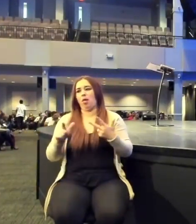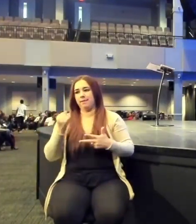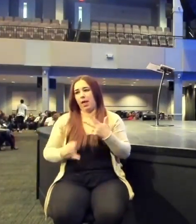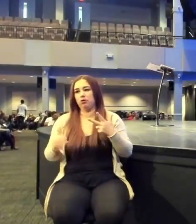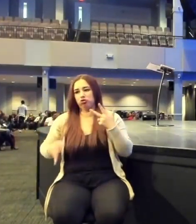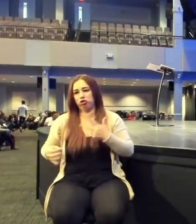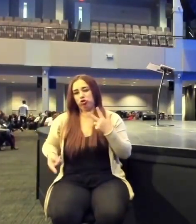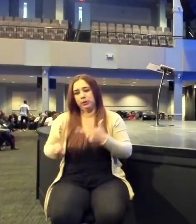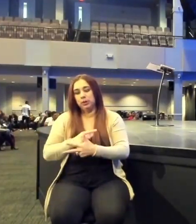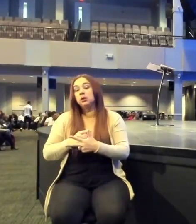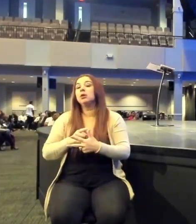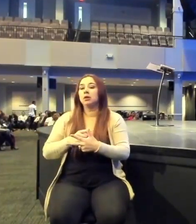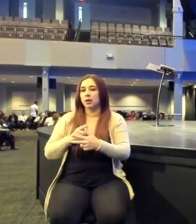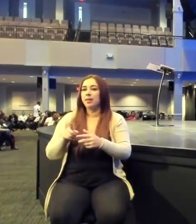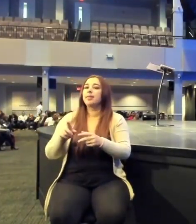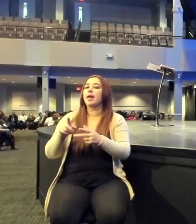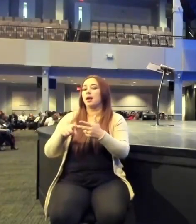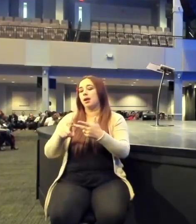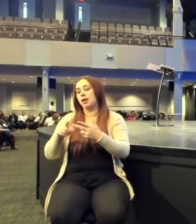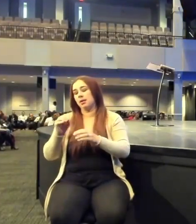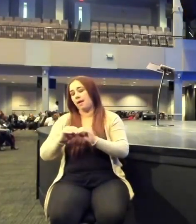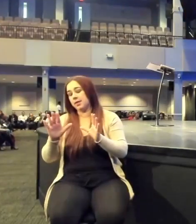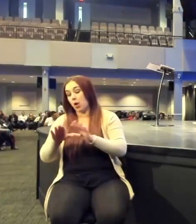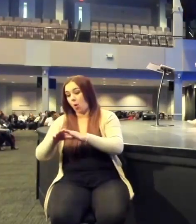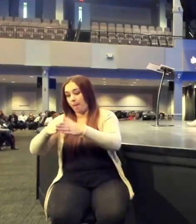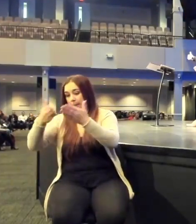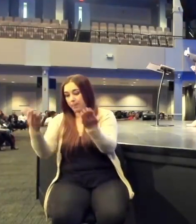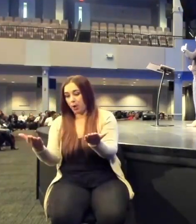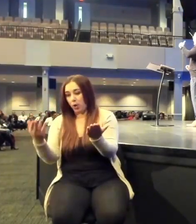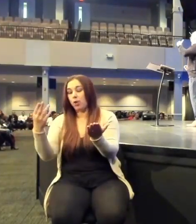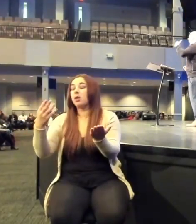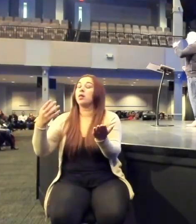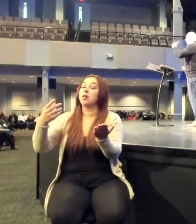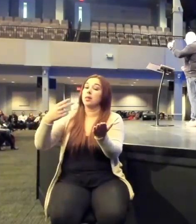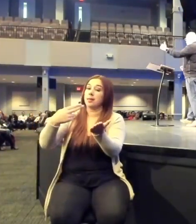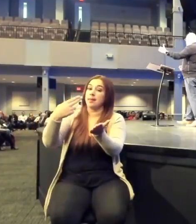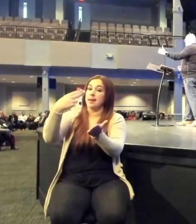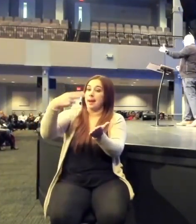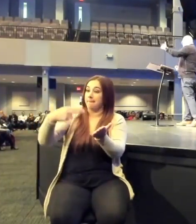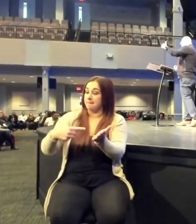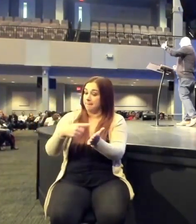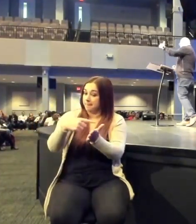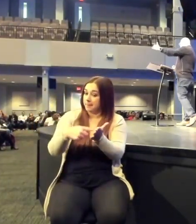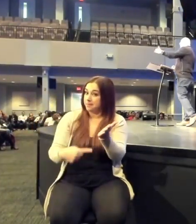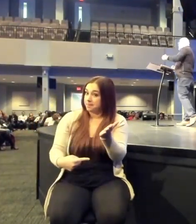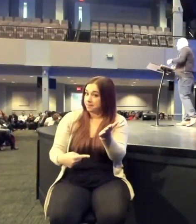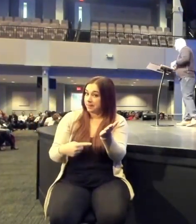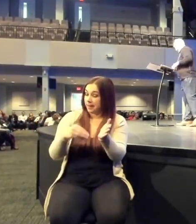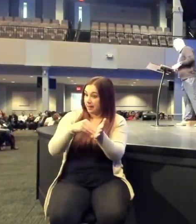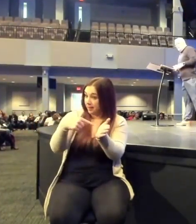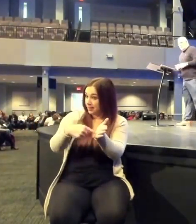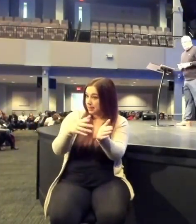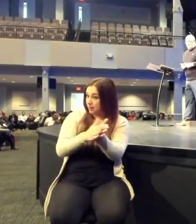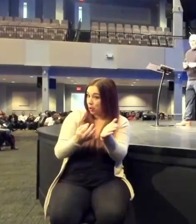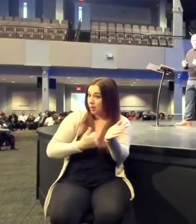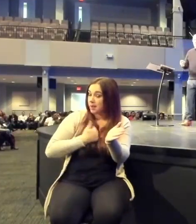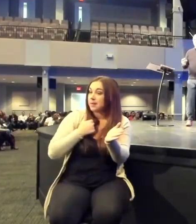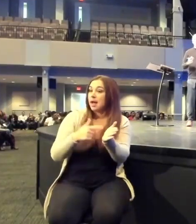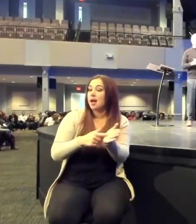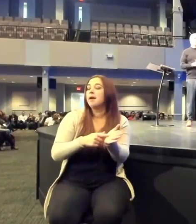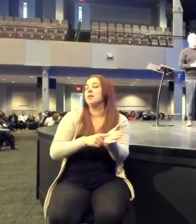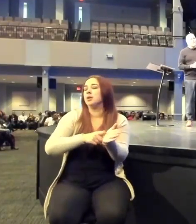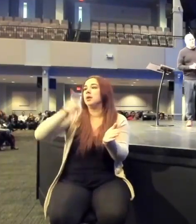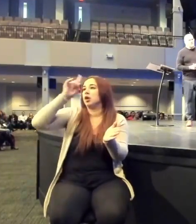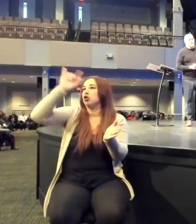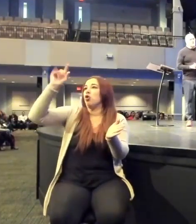then obviously with the opening of the books, those who now find their names in the book will go